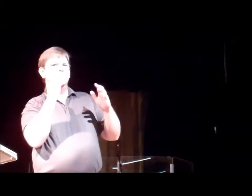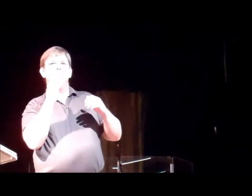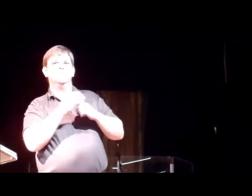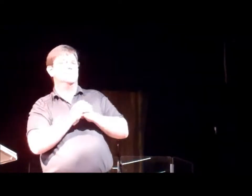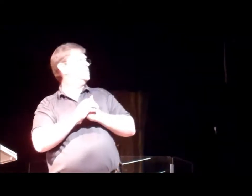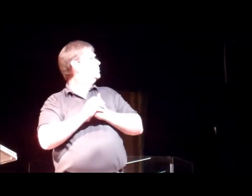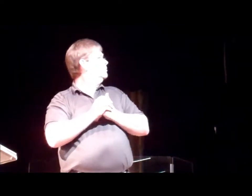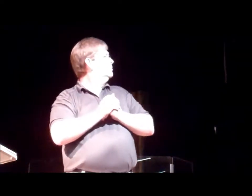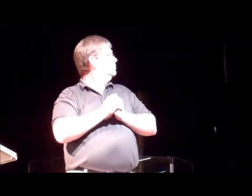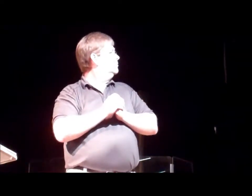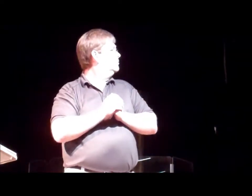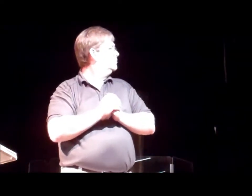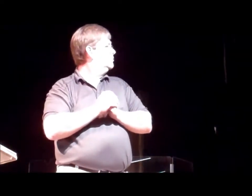We now have the third hour.